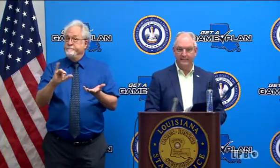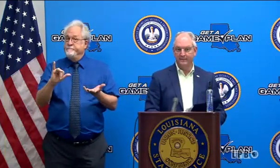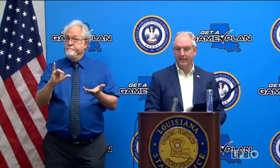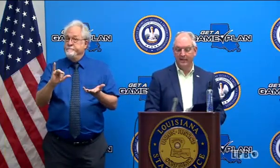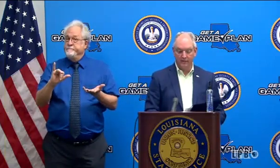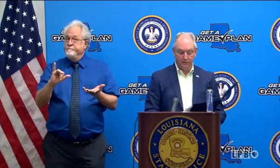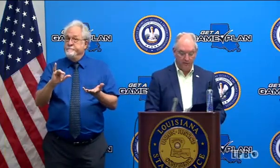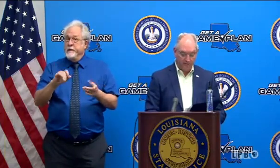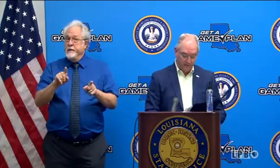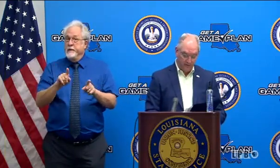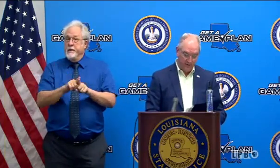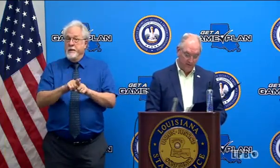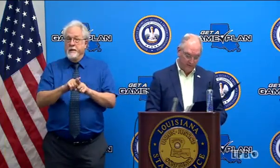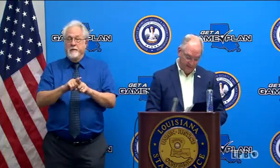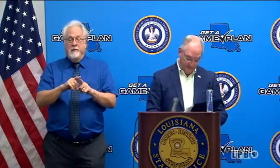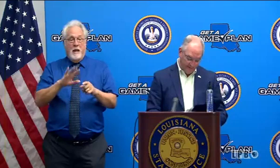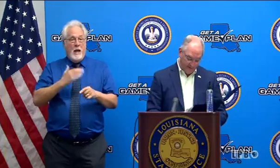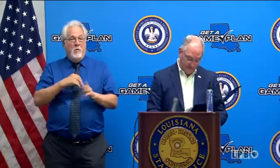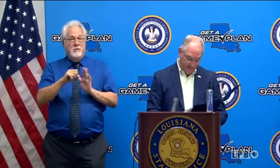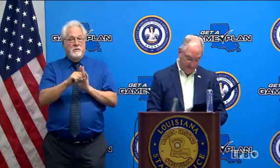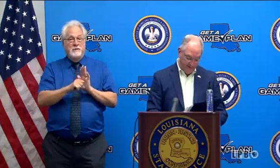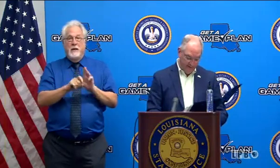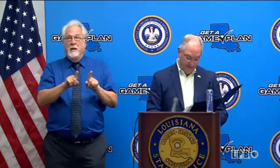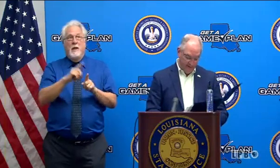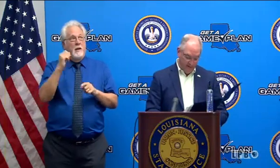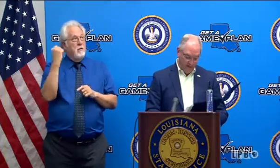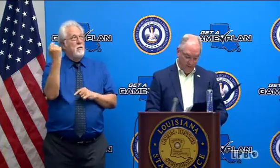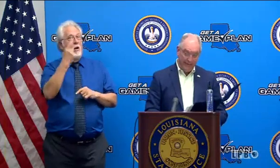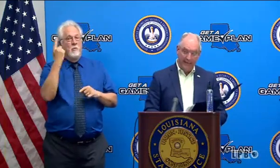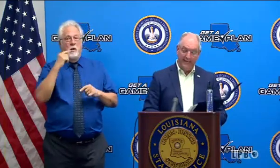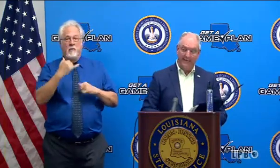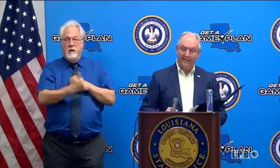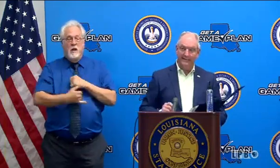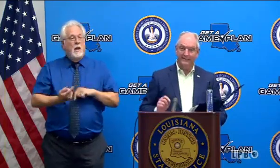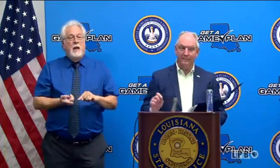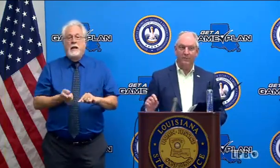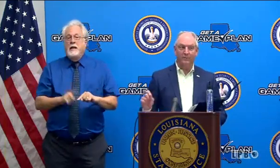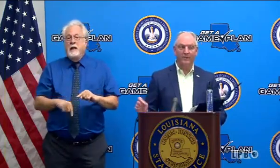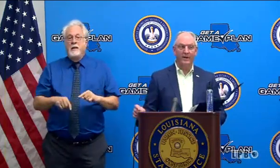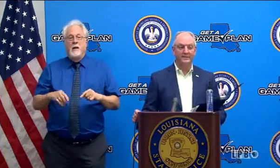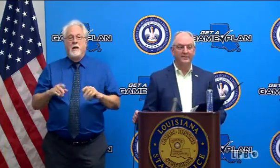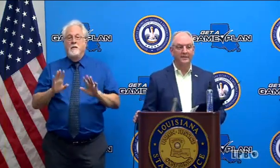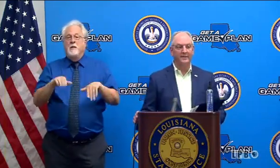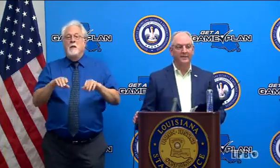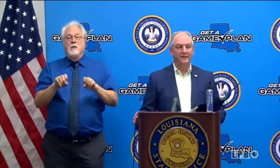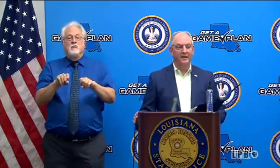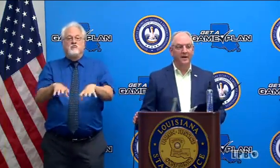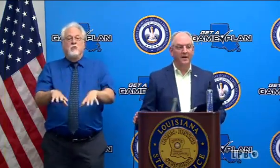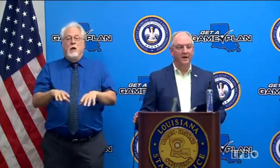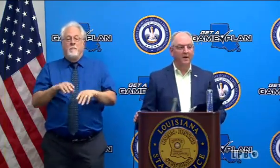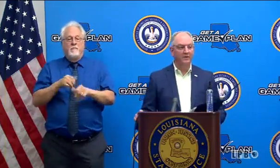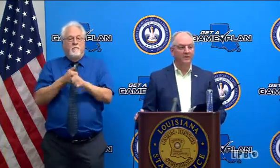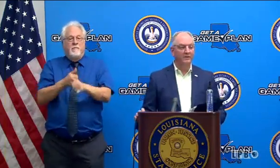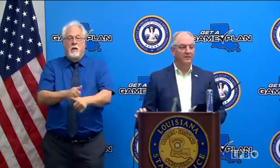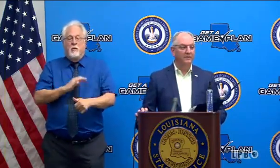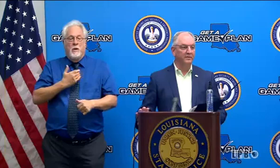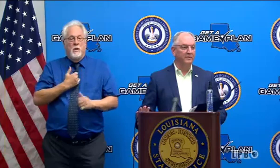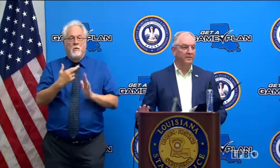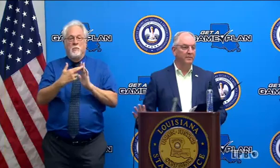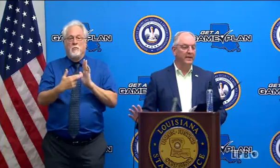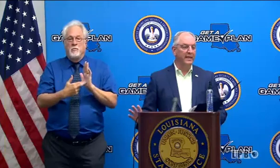state, just like it is the rest of the country. It's in every community. We cannot ease up on practicing all of